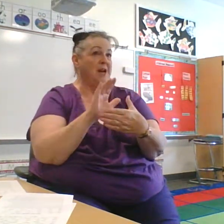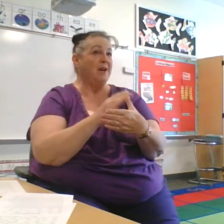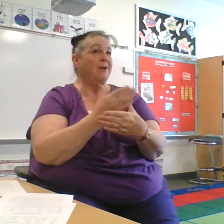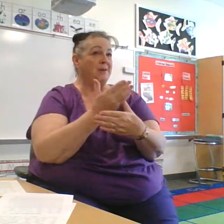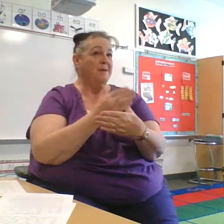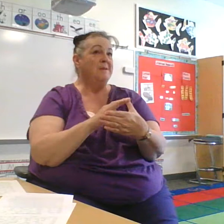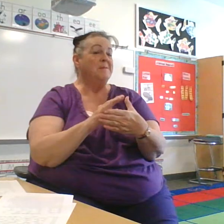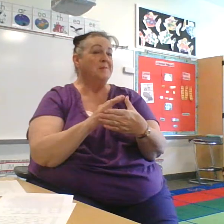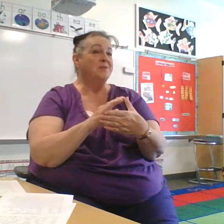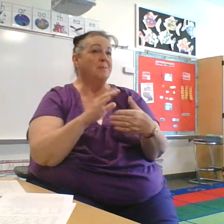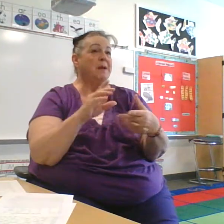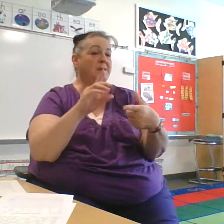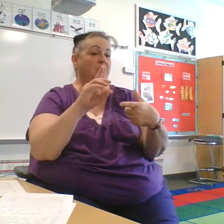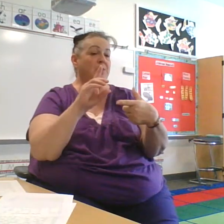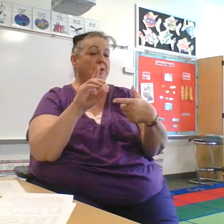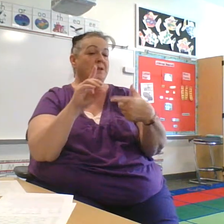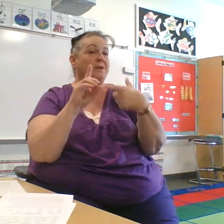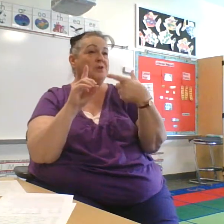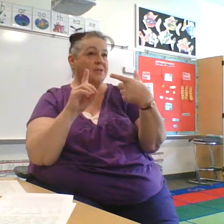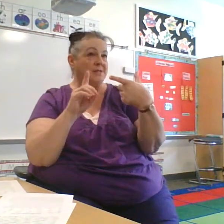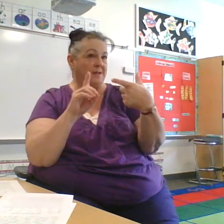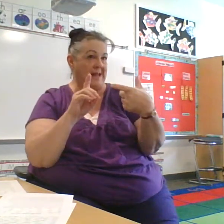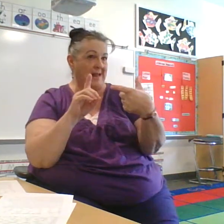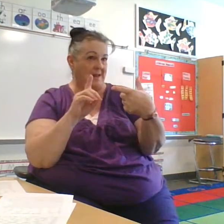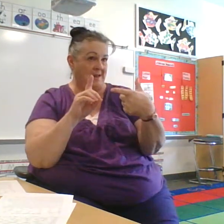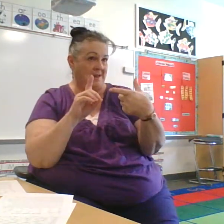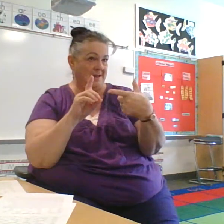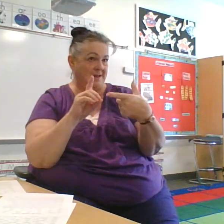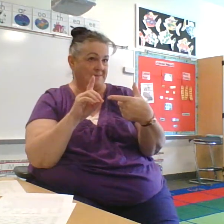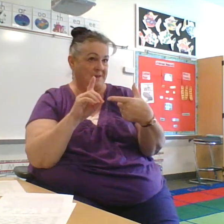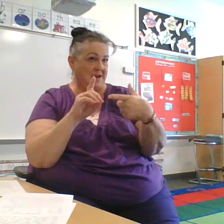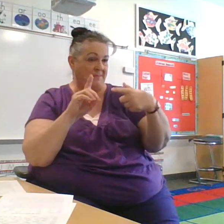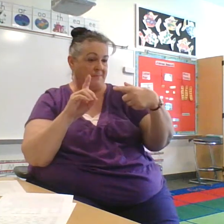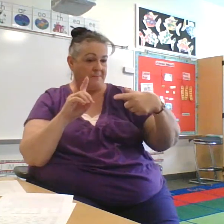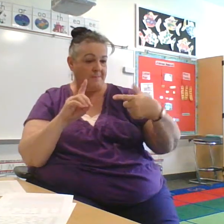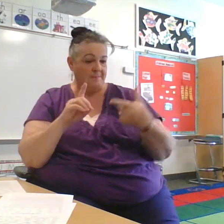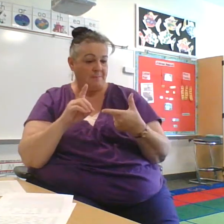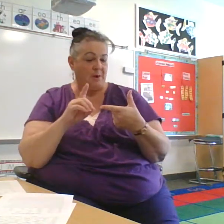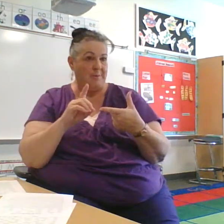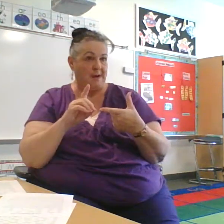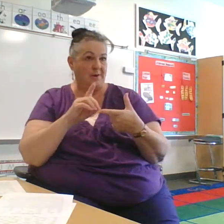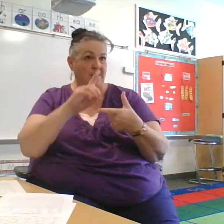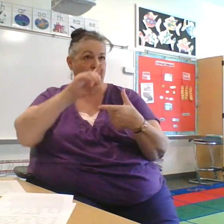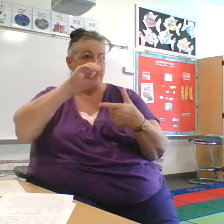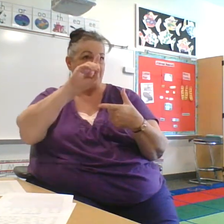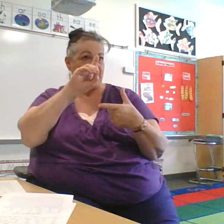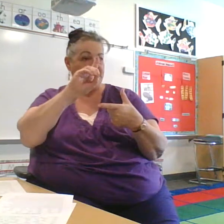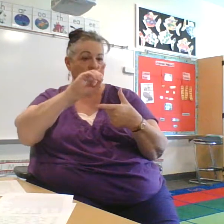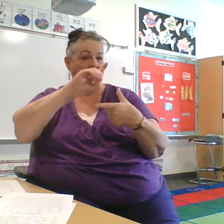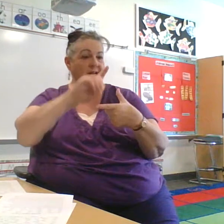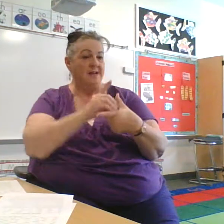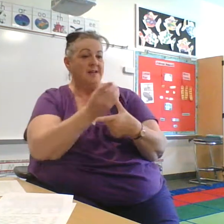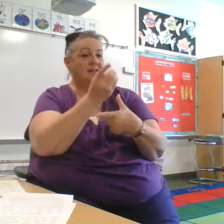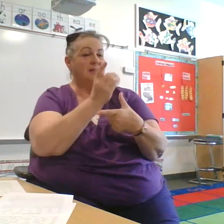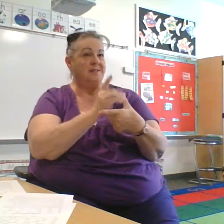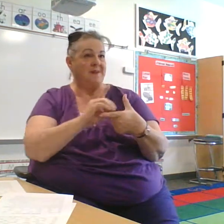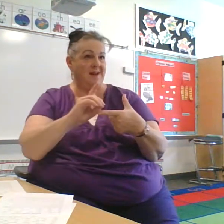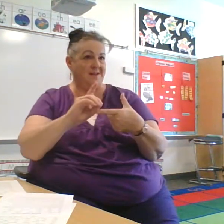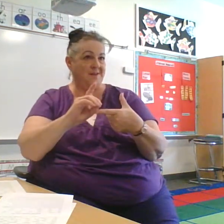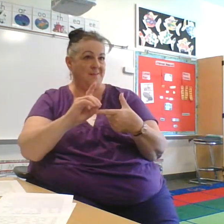Share. But with just the L, left hand, palm in, right D, divide.